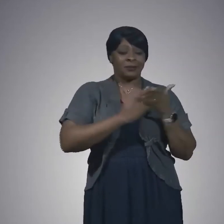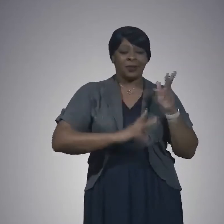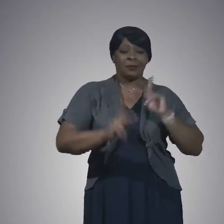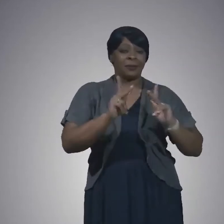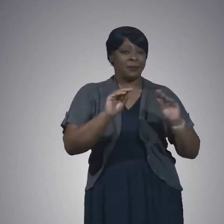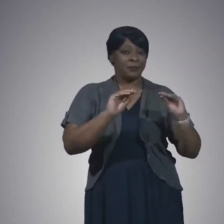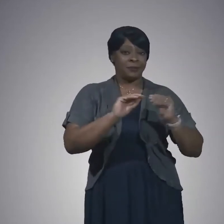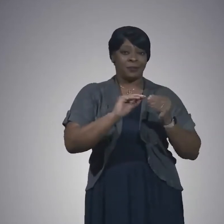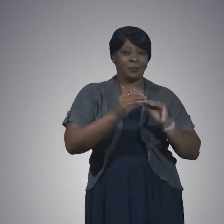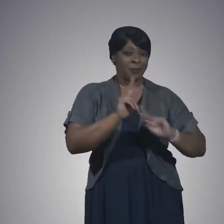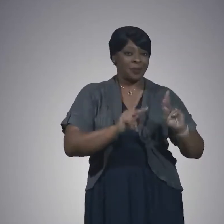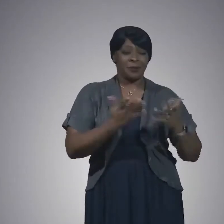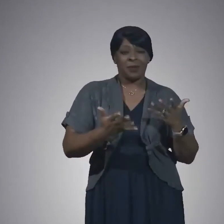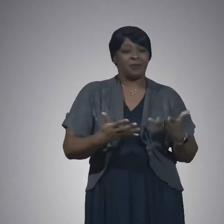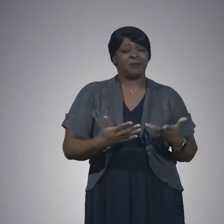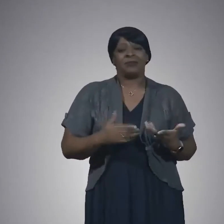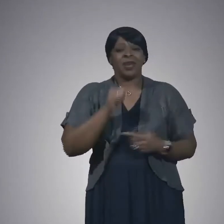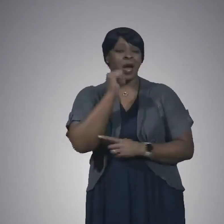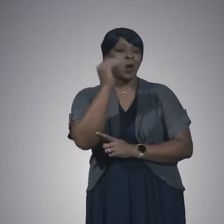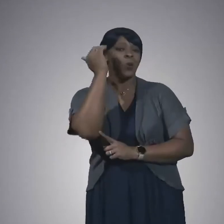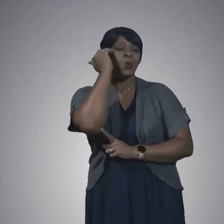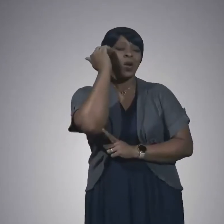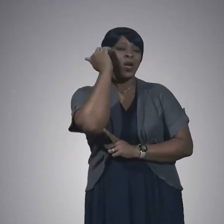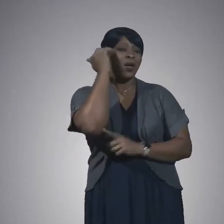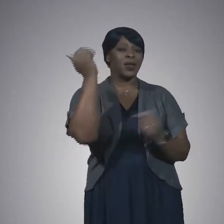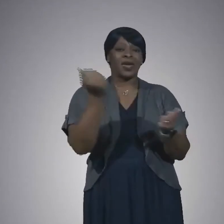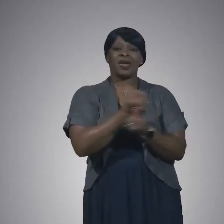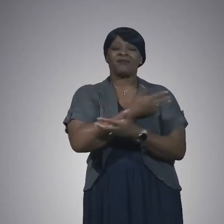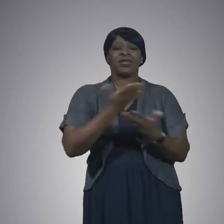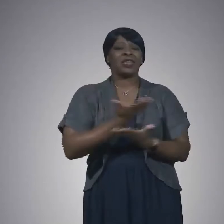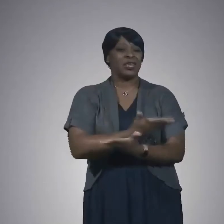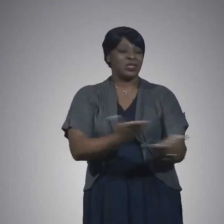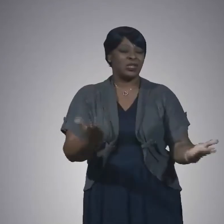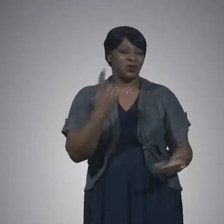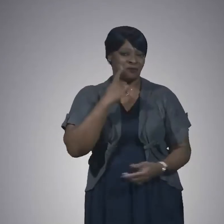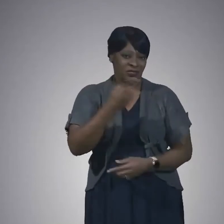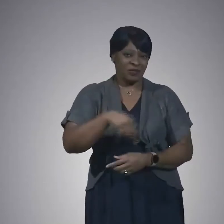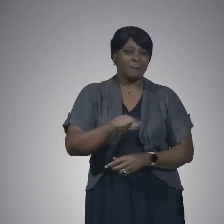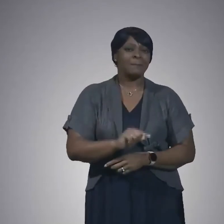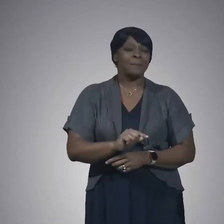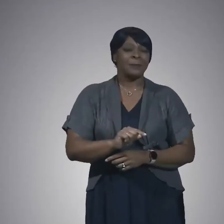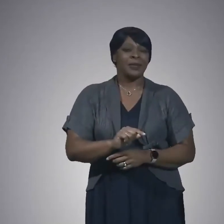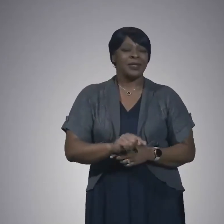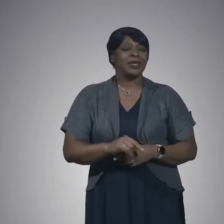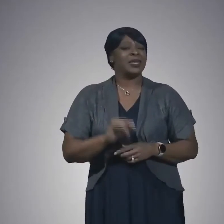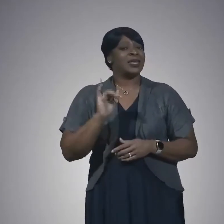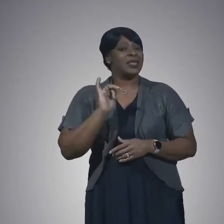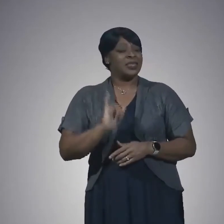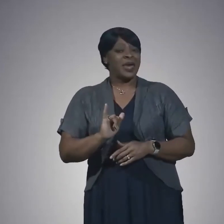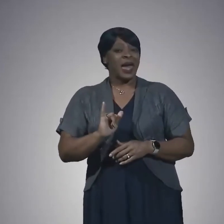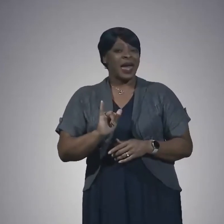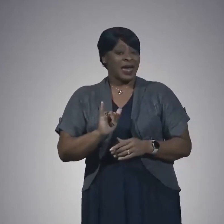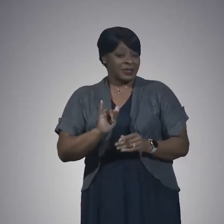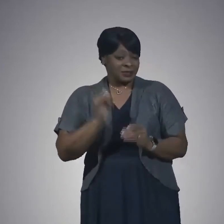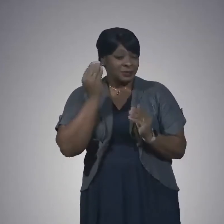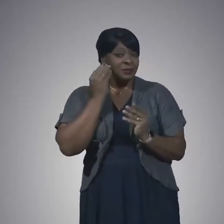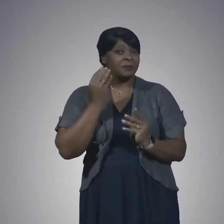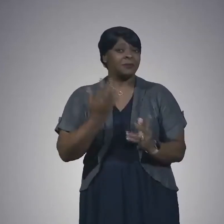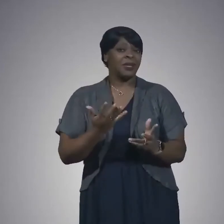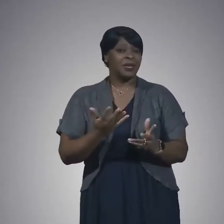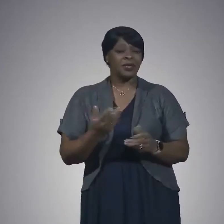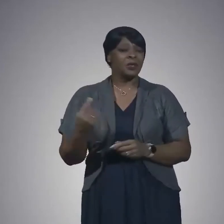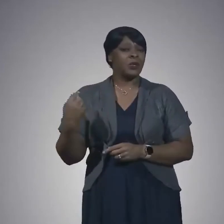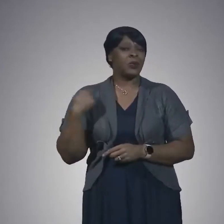population that just may not be aware of everything that's available. With that point made,